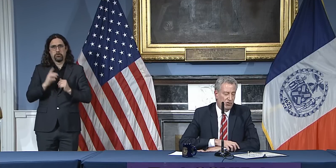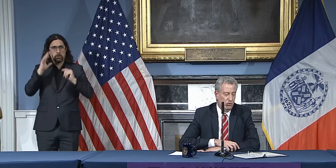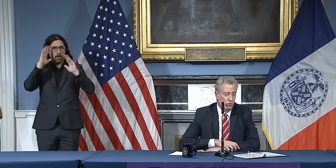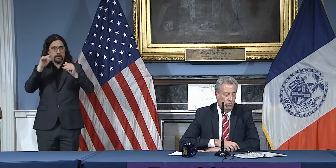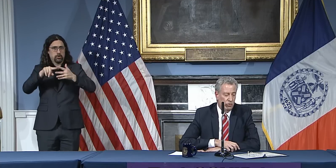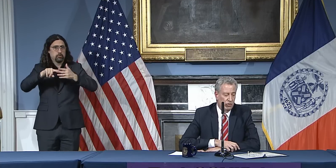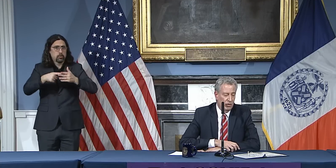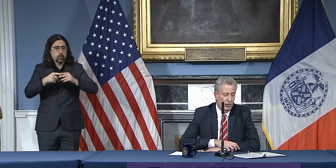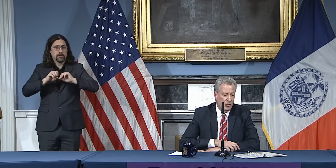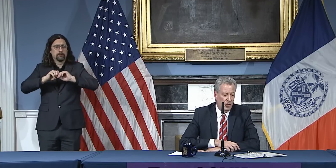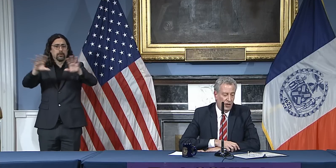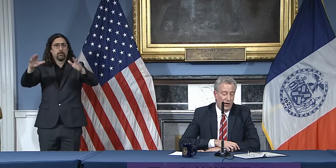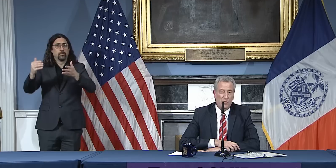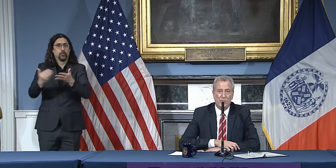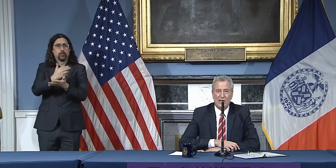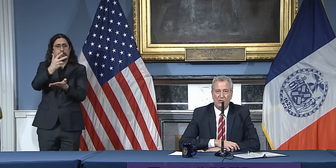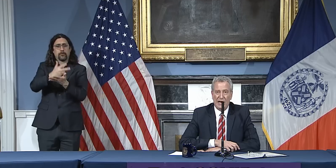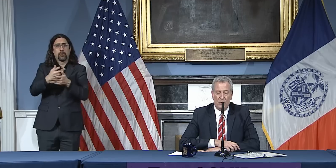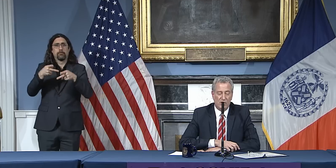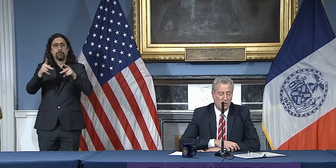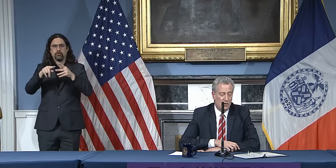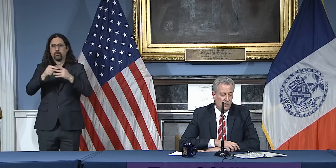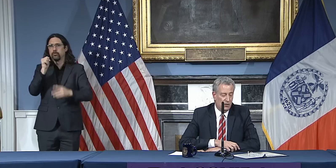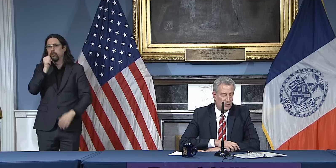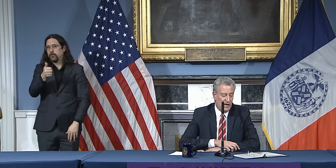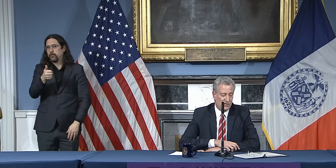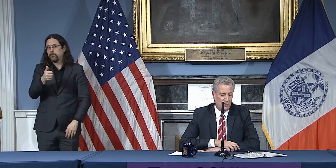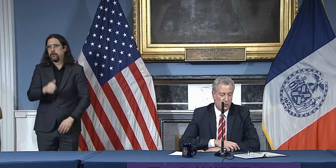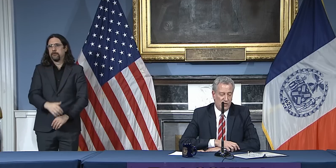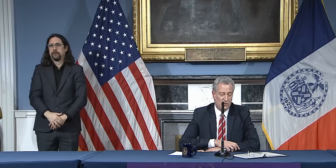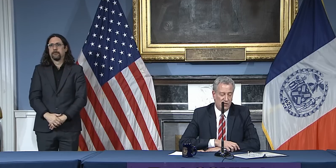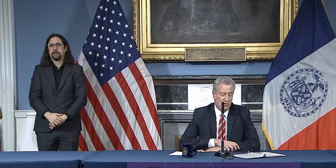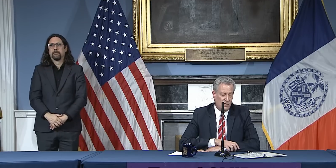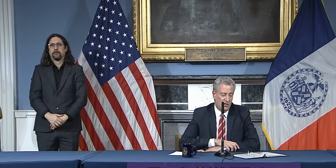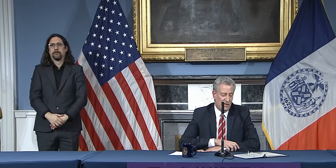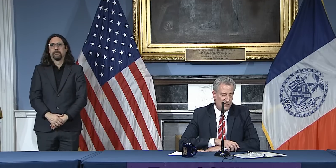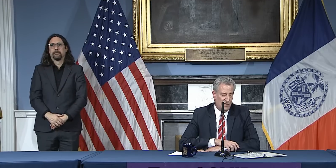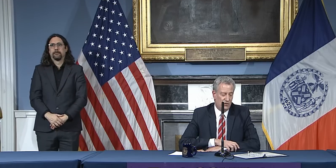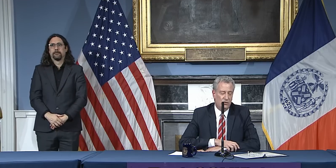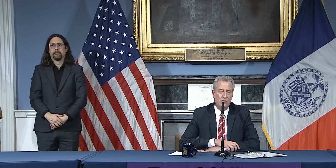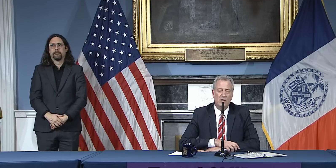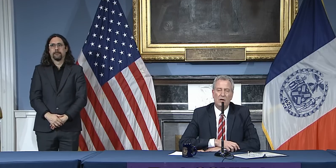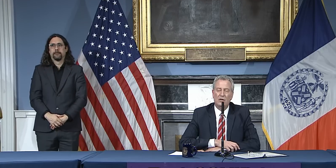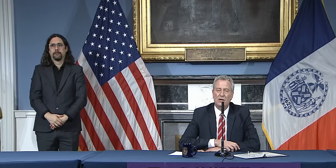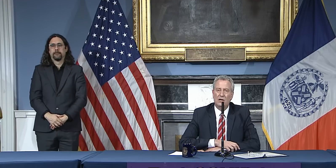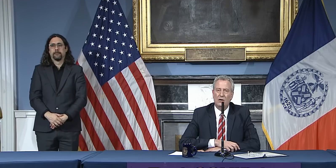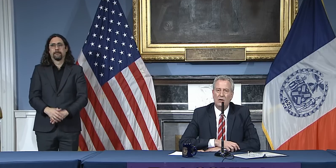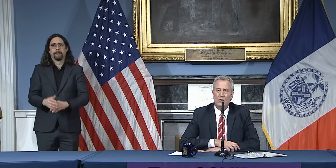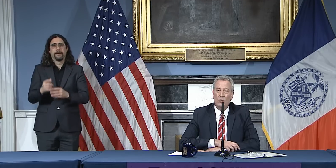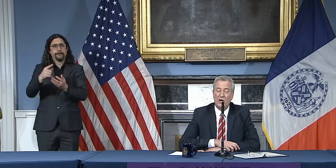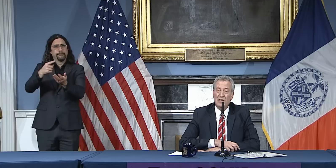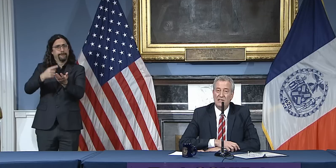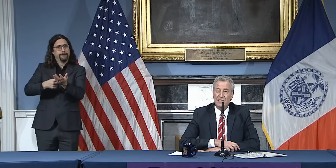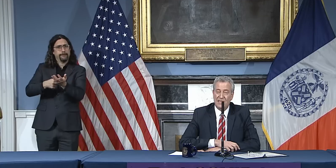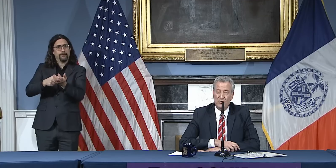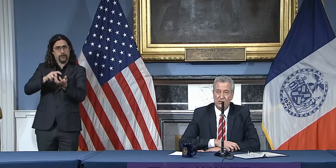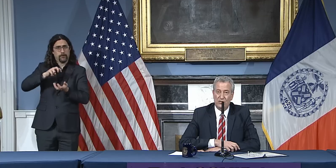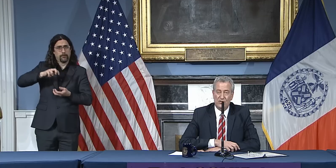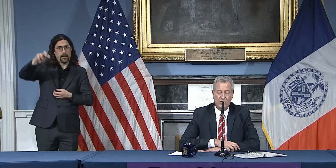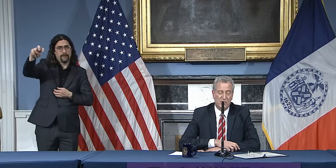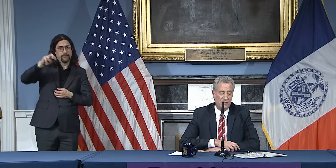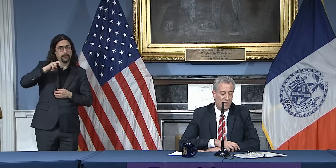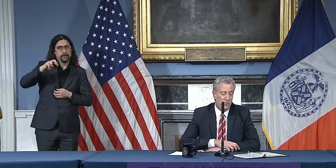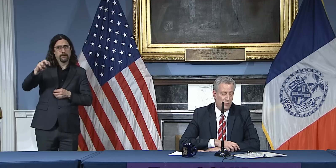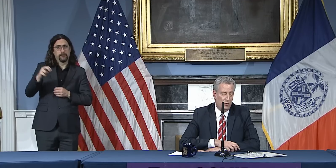Related to how people get around, there's an excellent question in the last day or two on what is essential